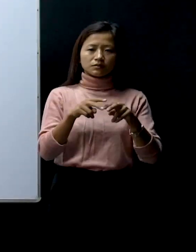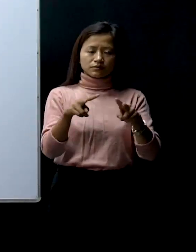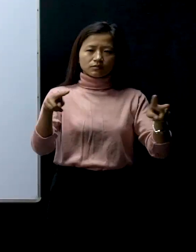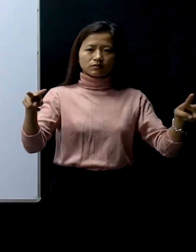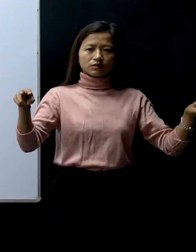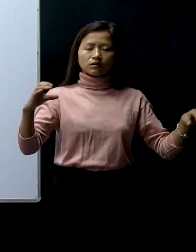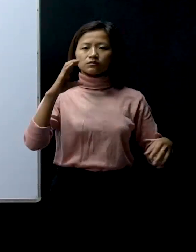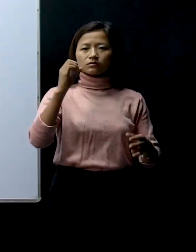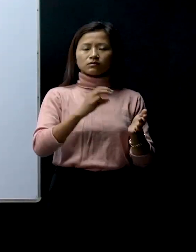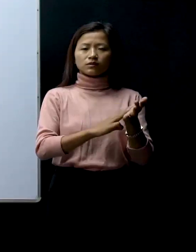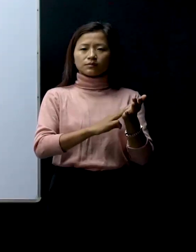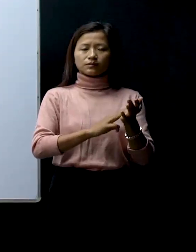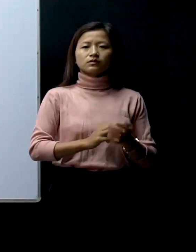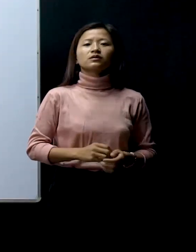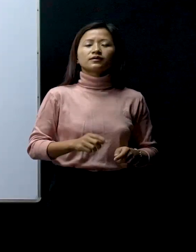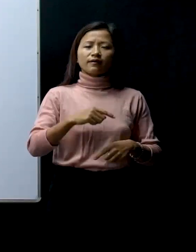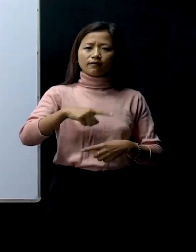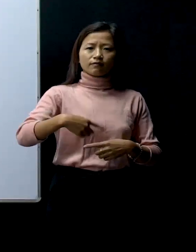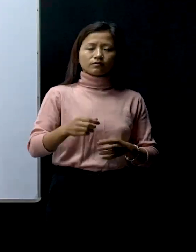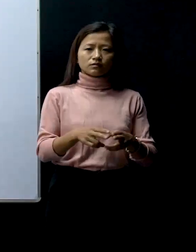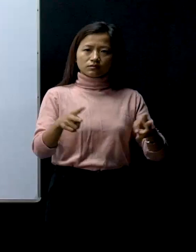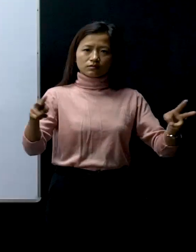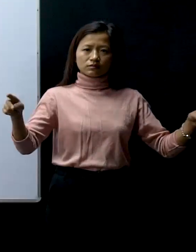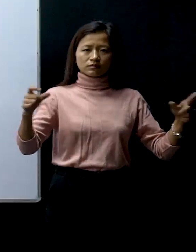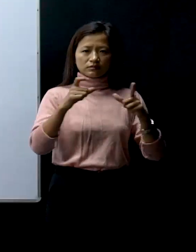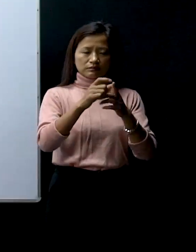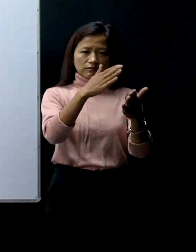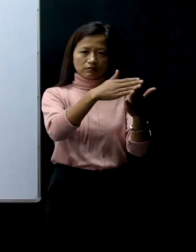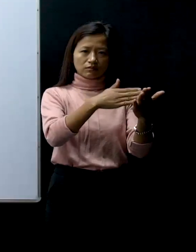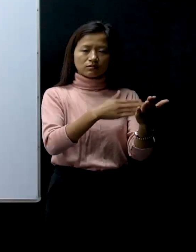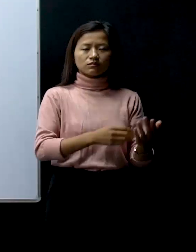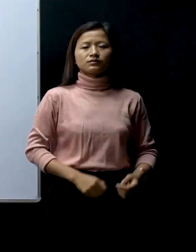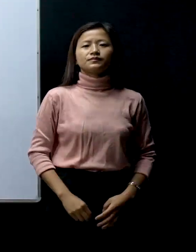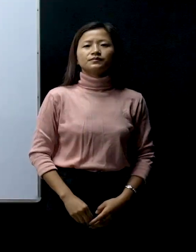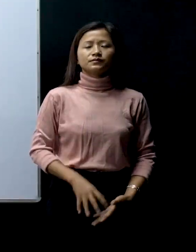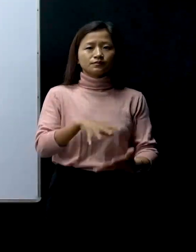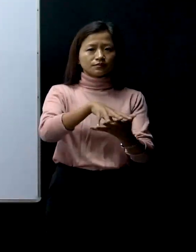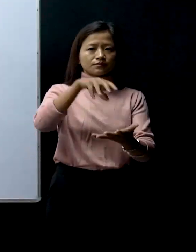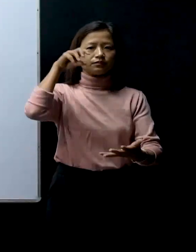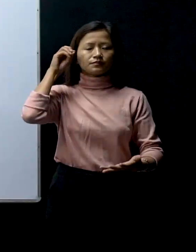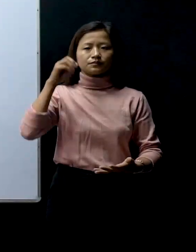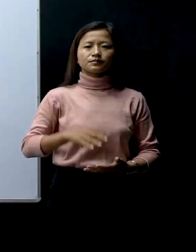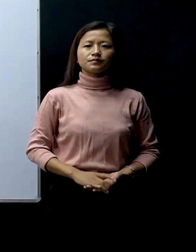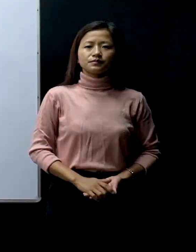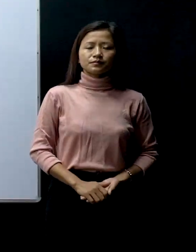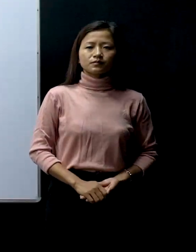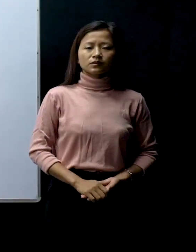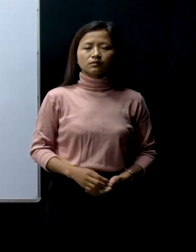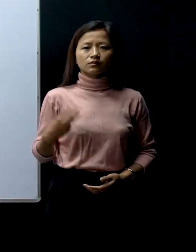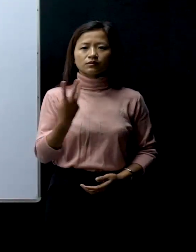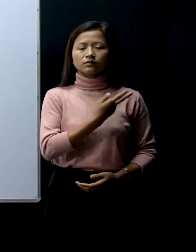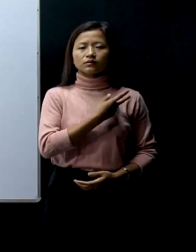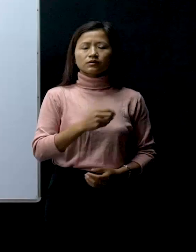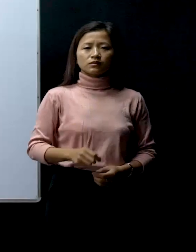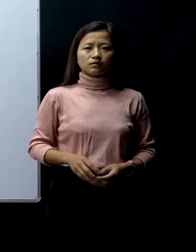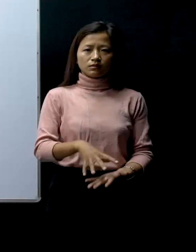different components are there in the circle, everything very details we learn. Yes or no? Now we are going to learn about